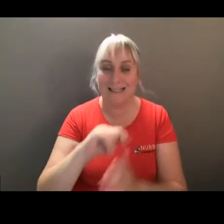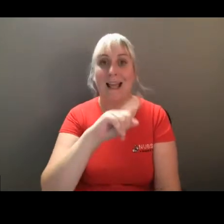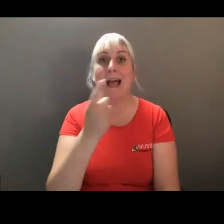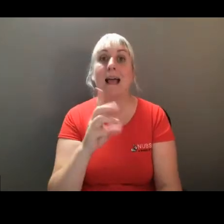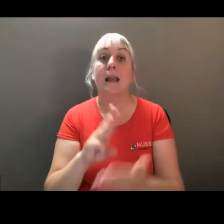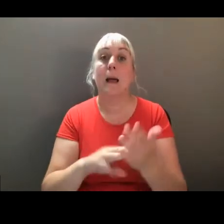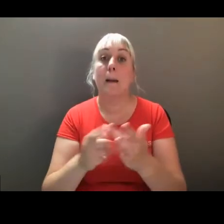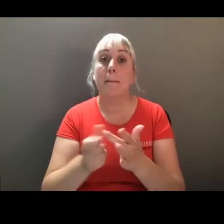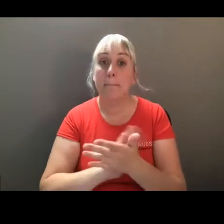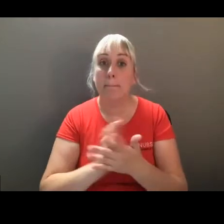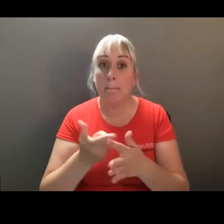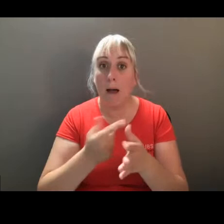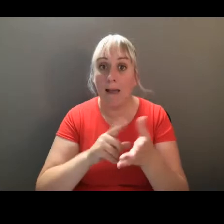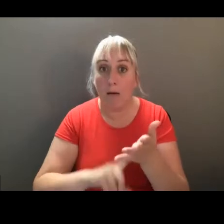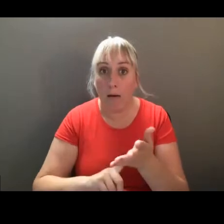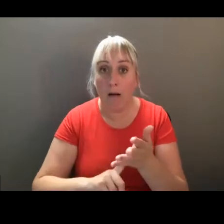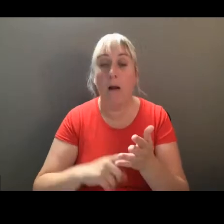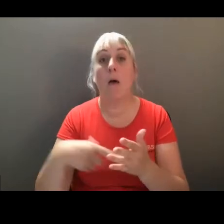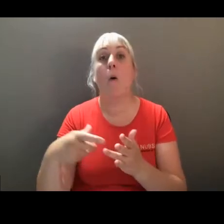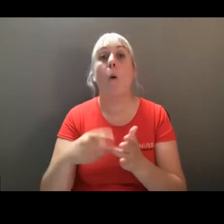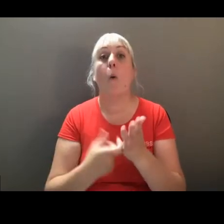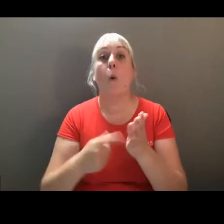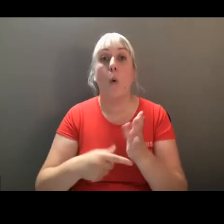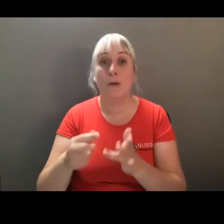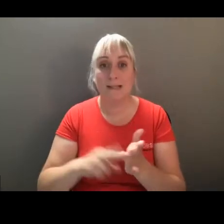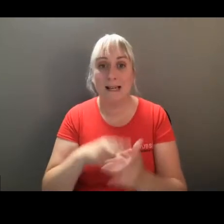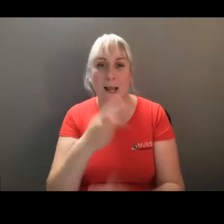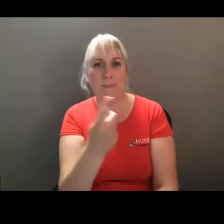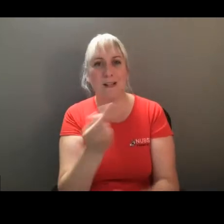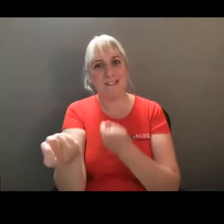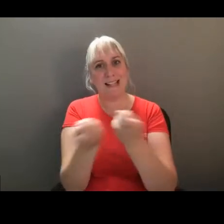Warwick University, who is Secretary to the Commission.